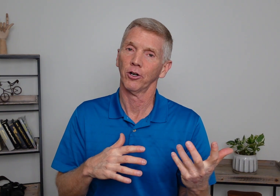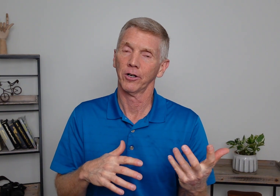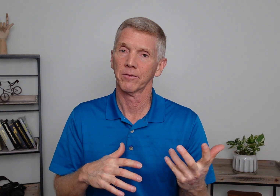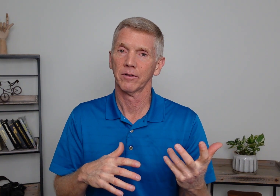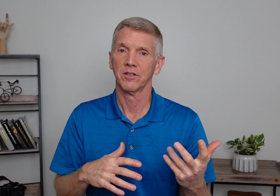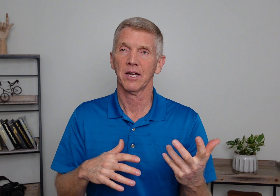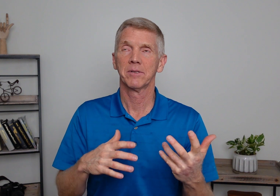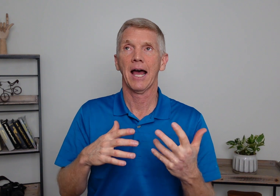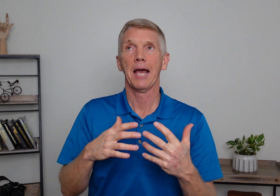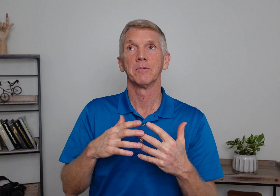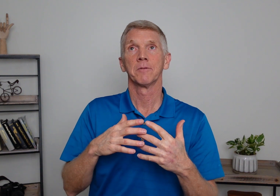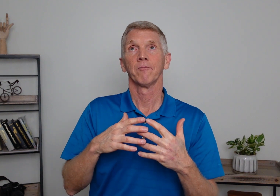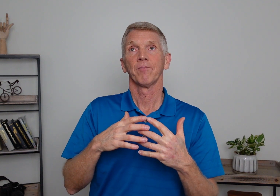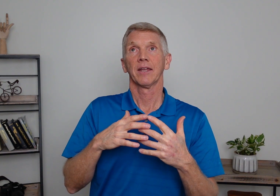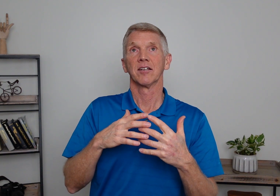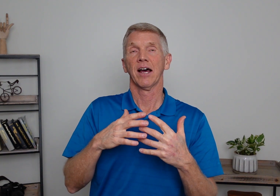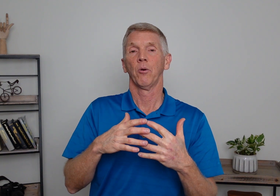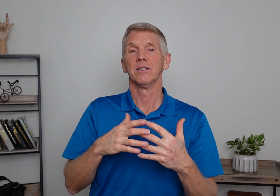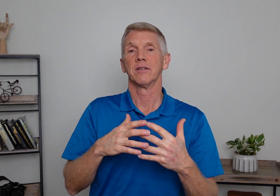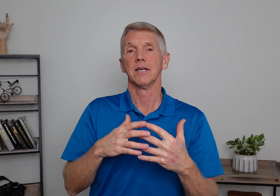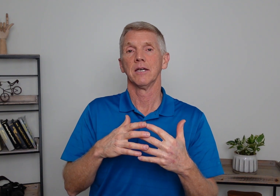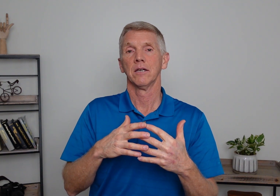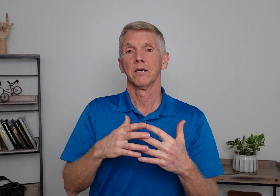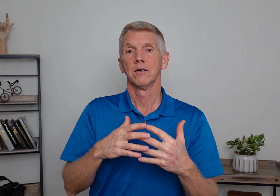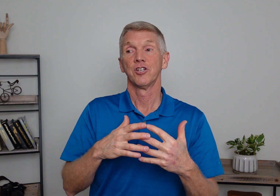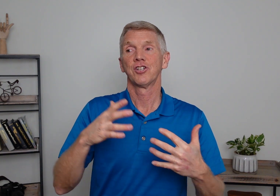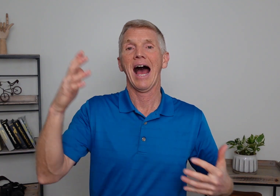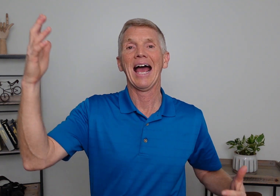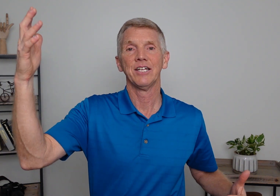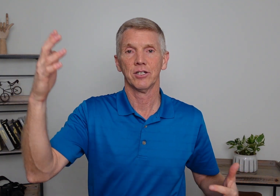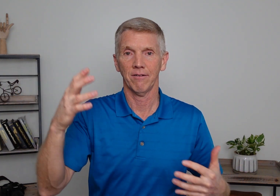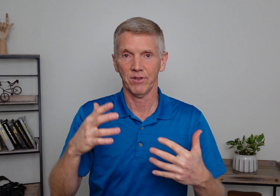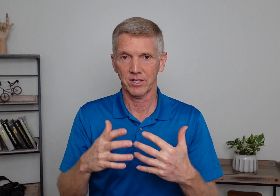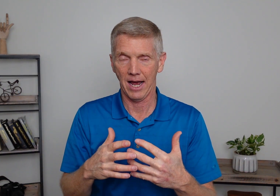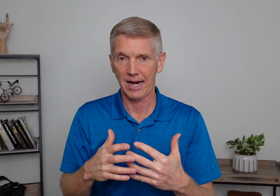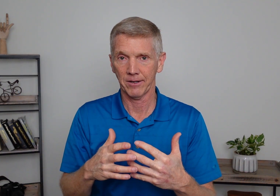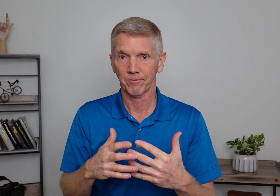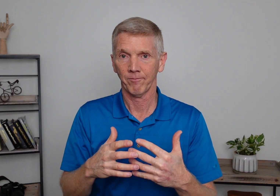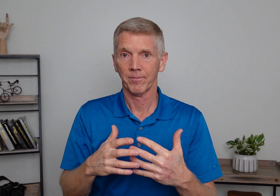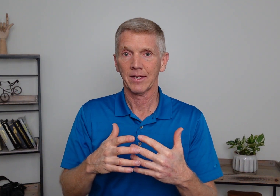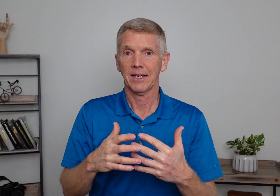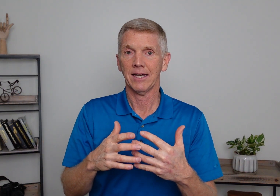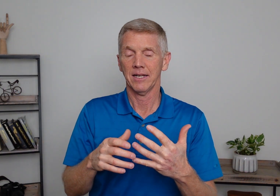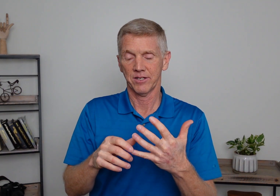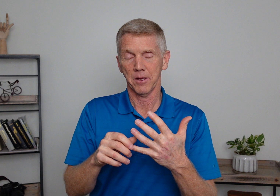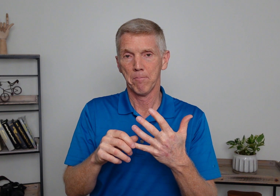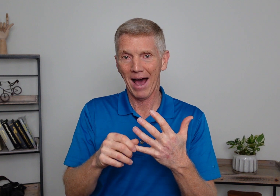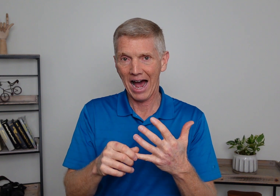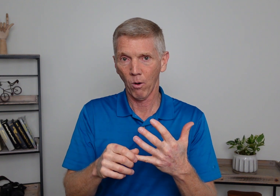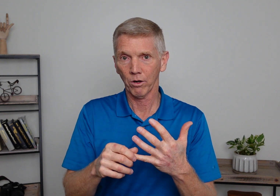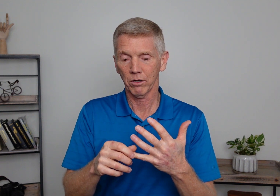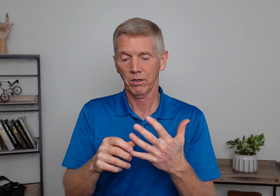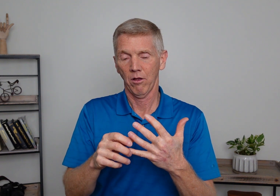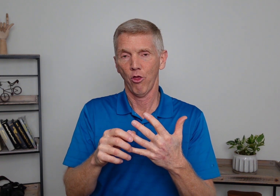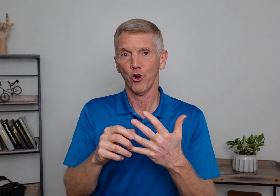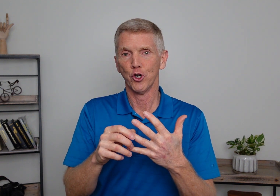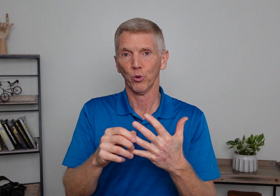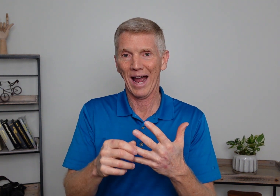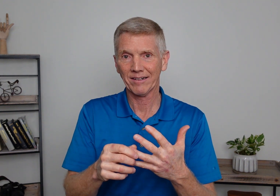earlier. Sometimes it's not always the size of the sign. It is the power, the